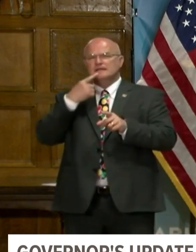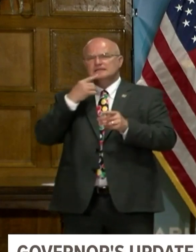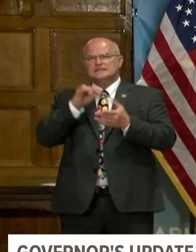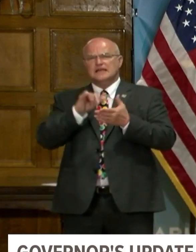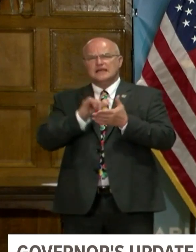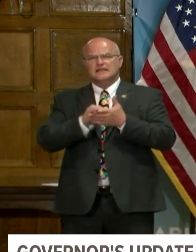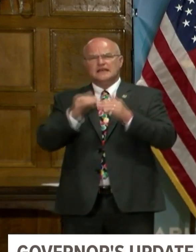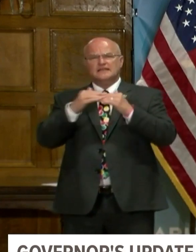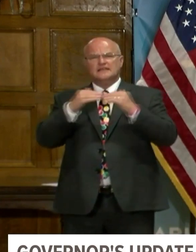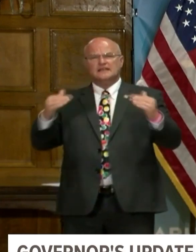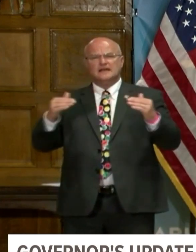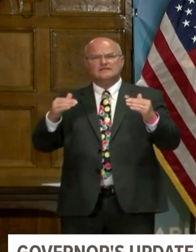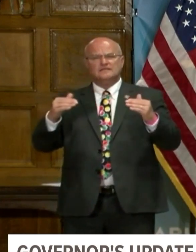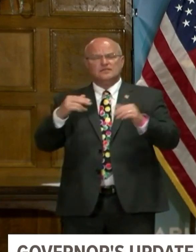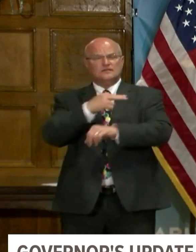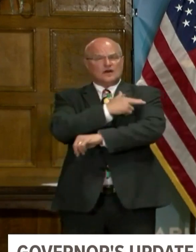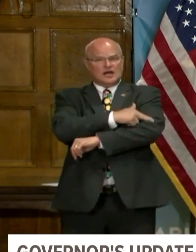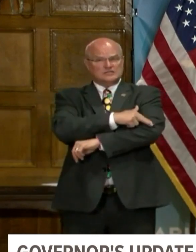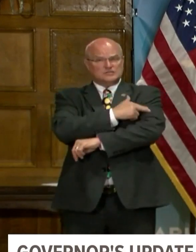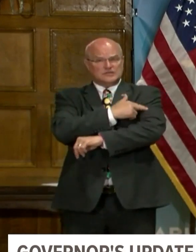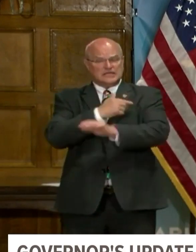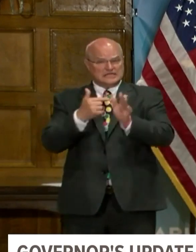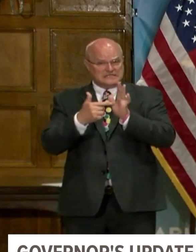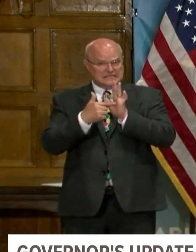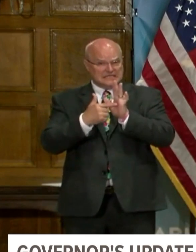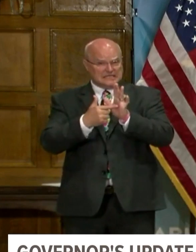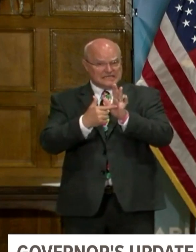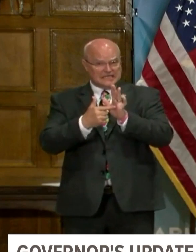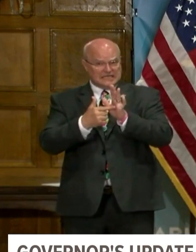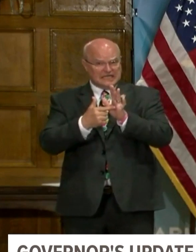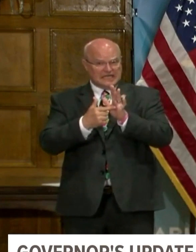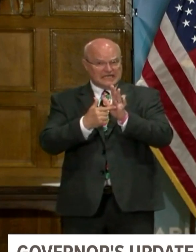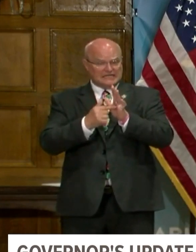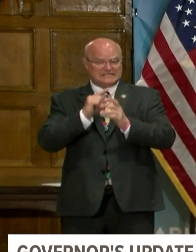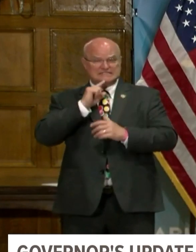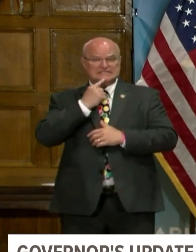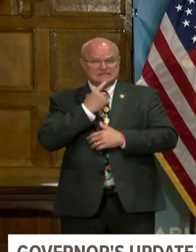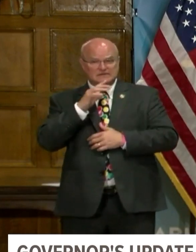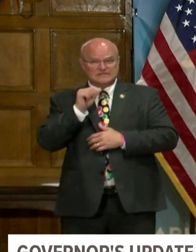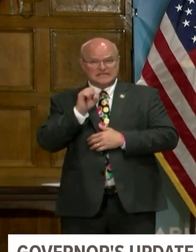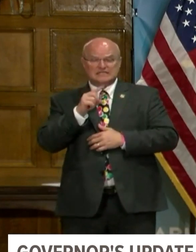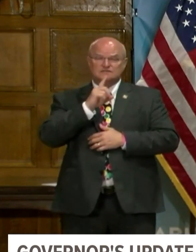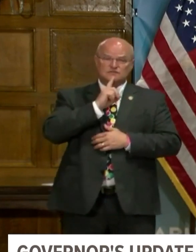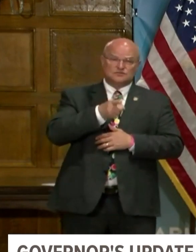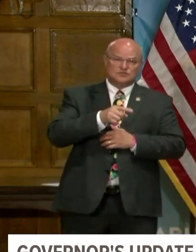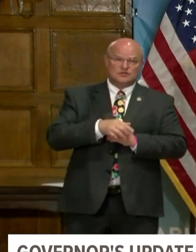the level of hospitalization indicates the most serious cases for sure?